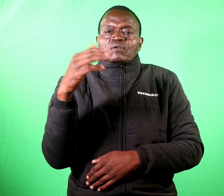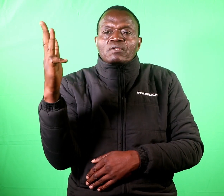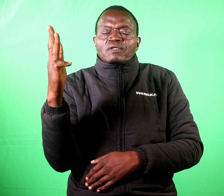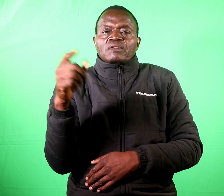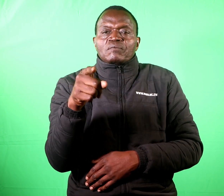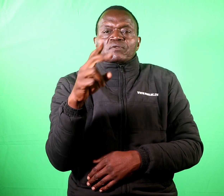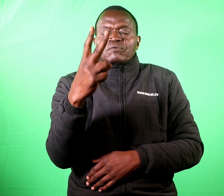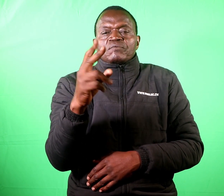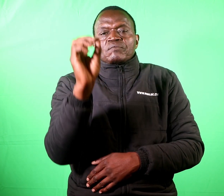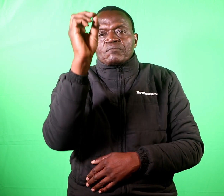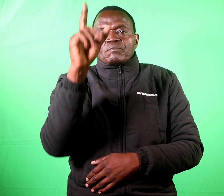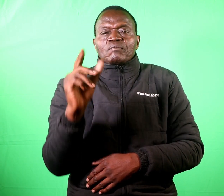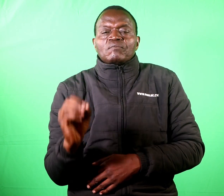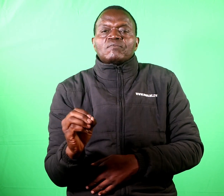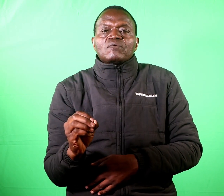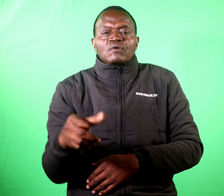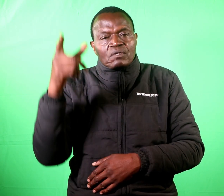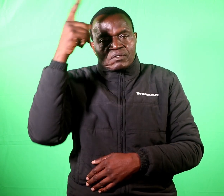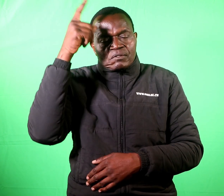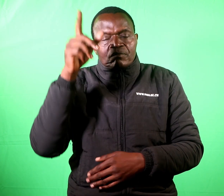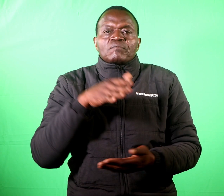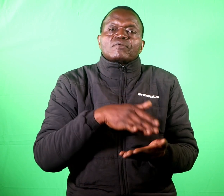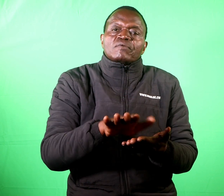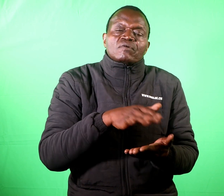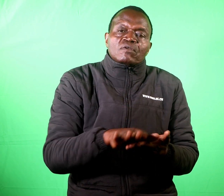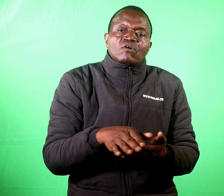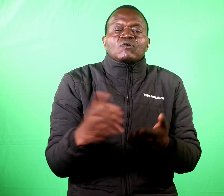19.2%, livestock production or sales